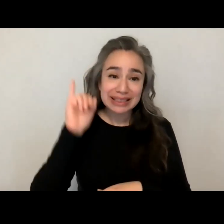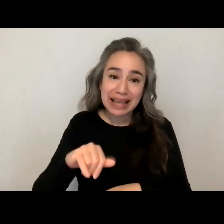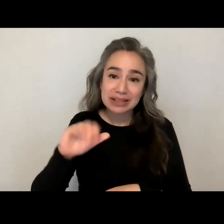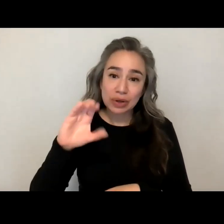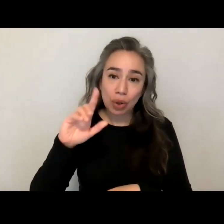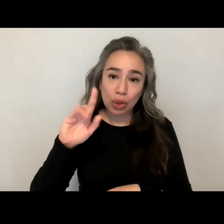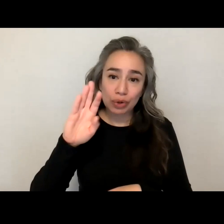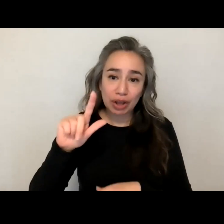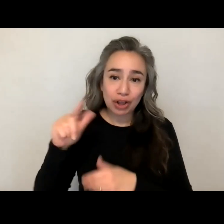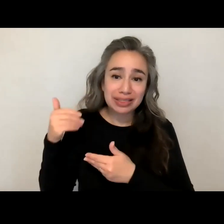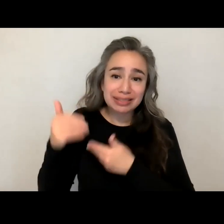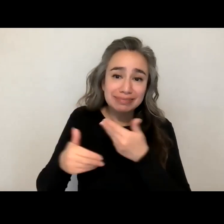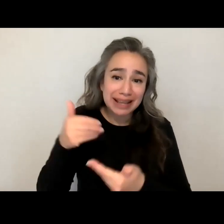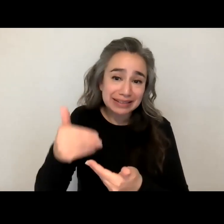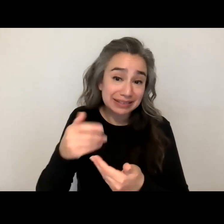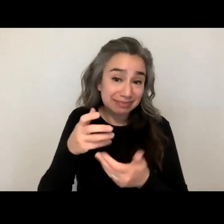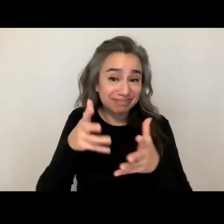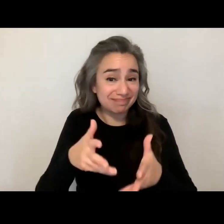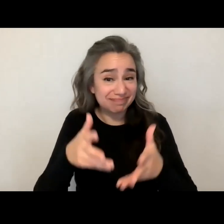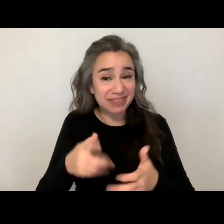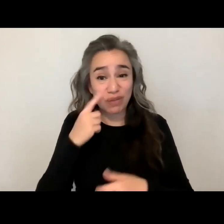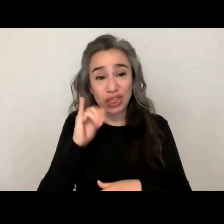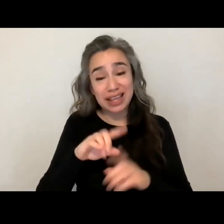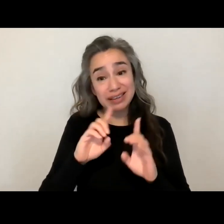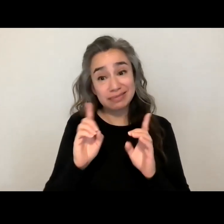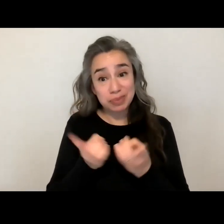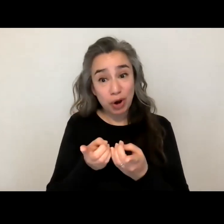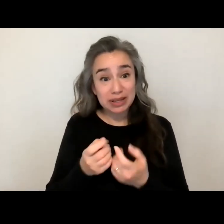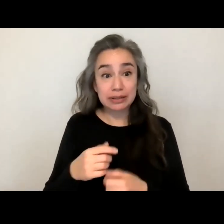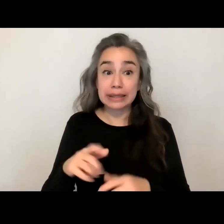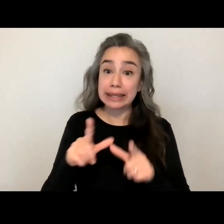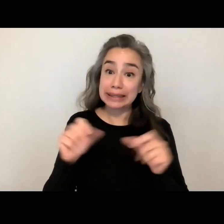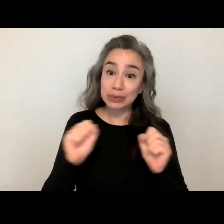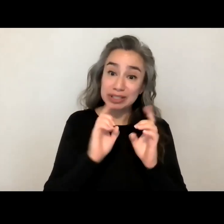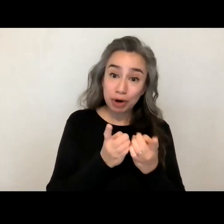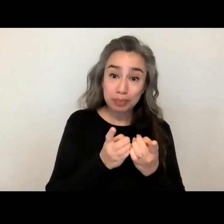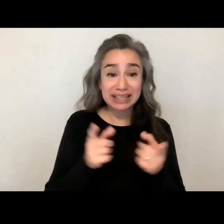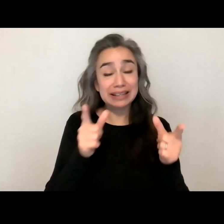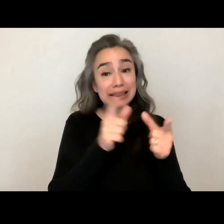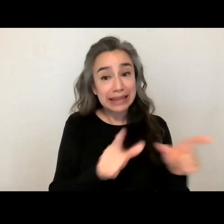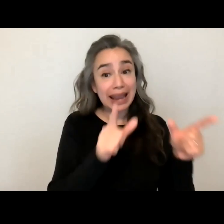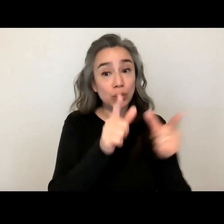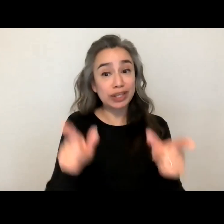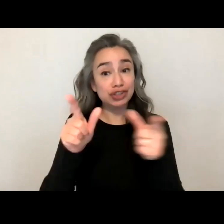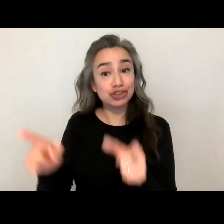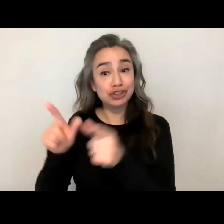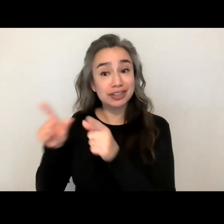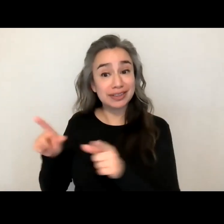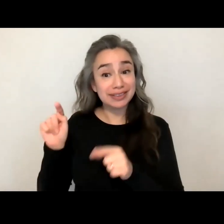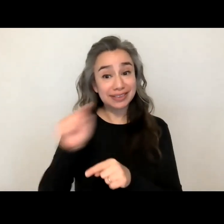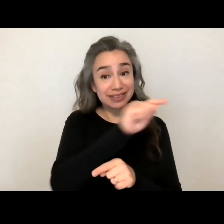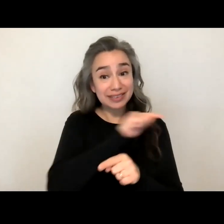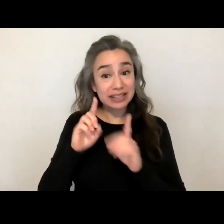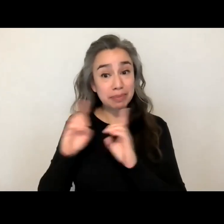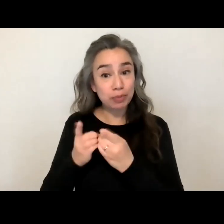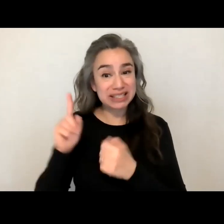This is something that linguists in linguistics departments and in language departments need to work on together. And I have to say, I have not been doing a great